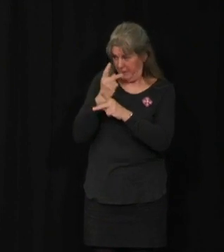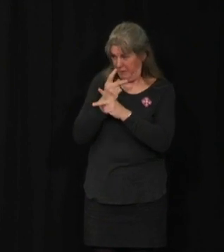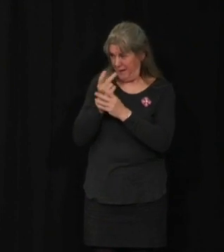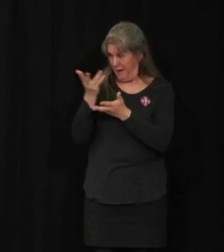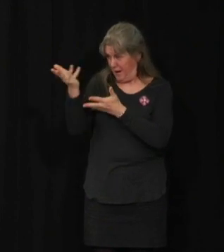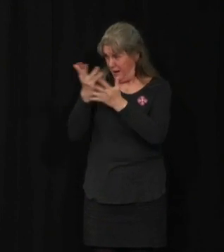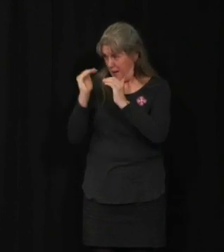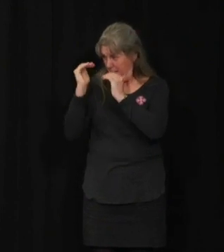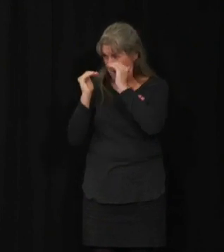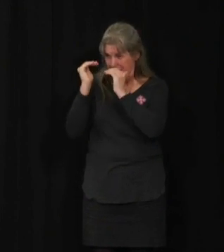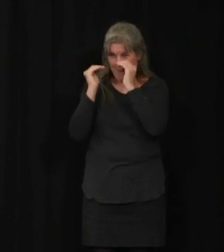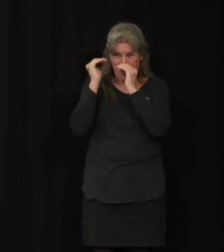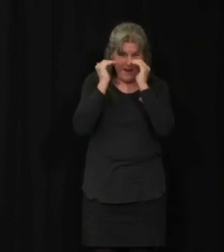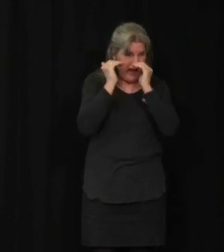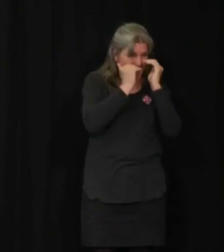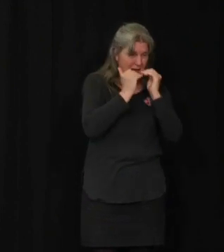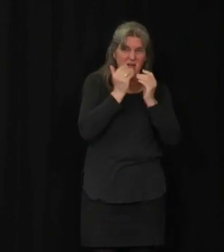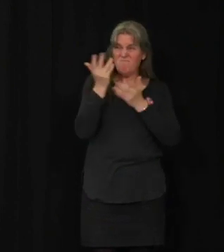needs to maintain